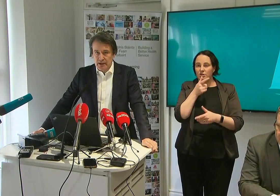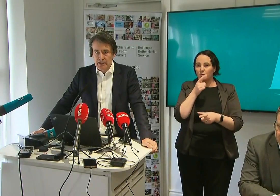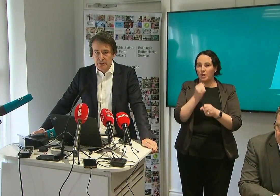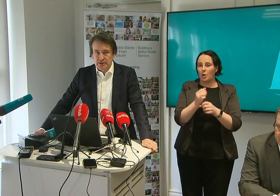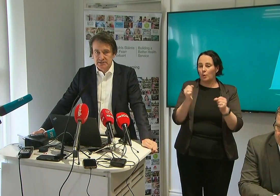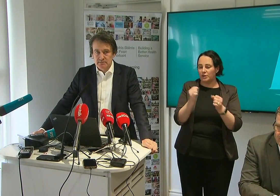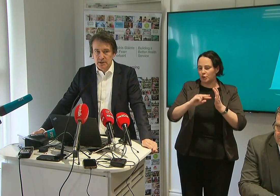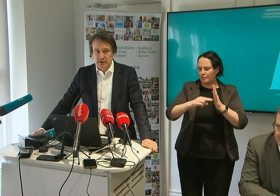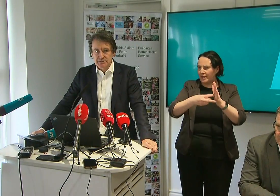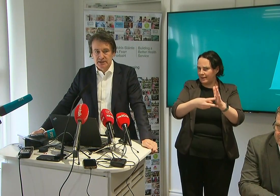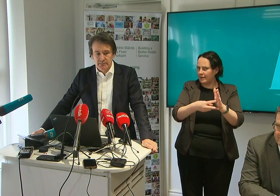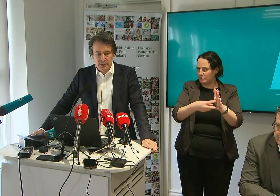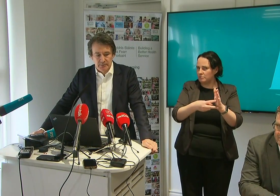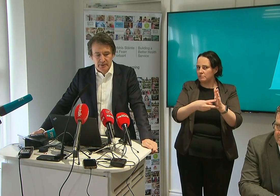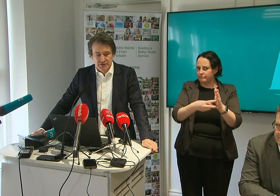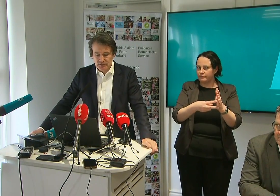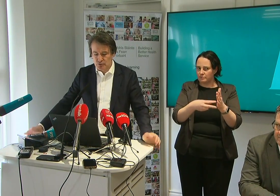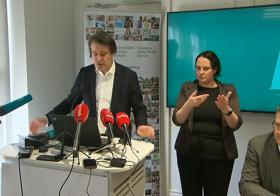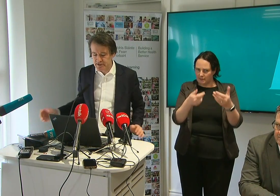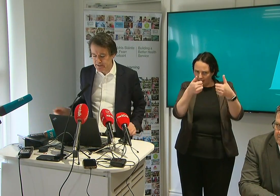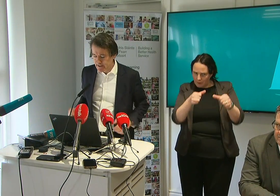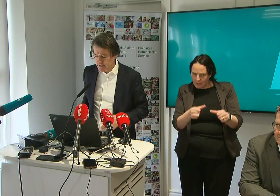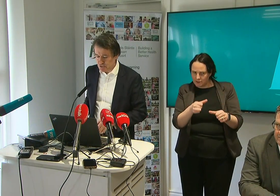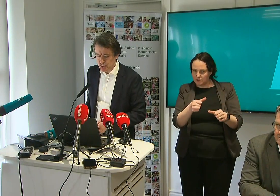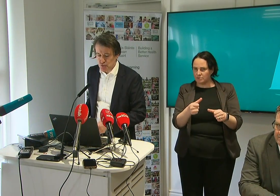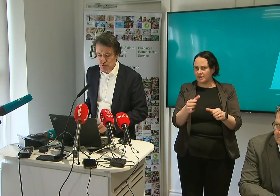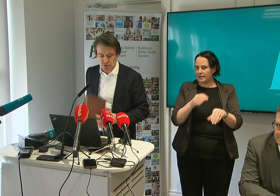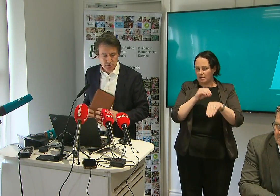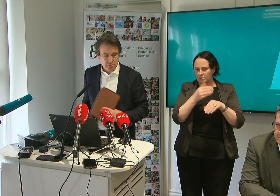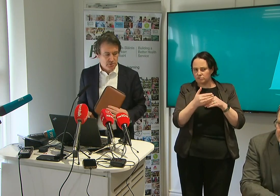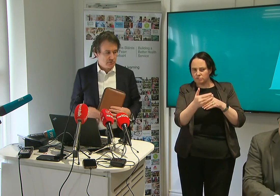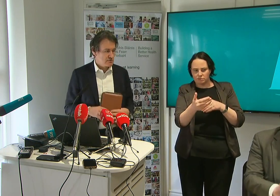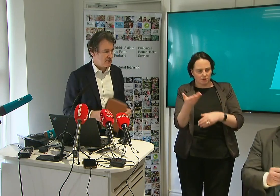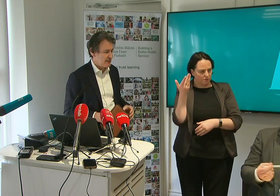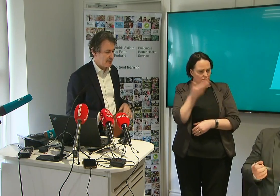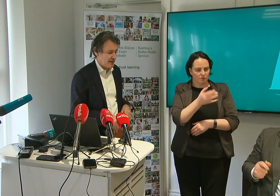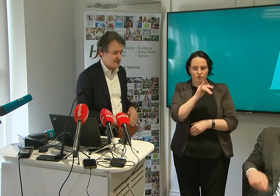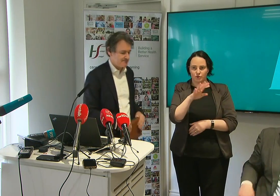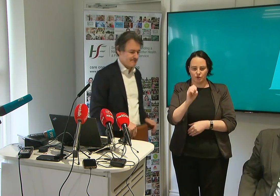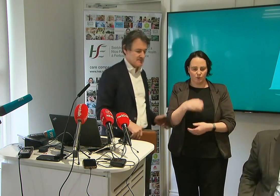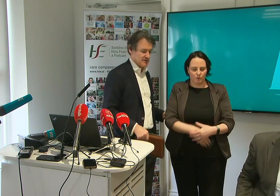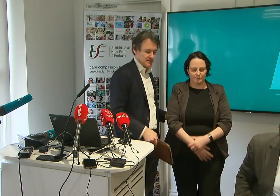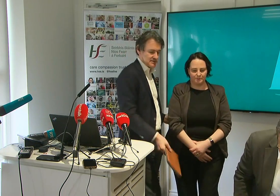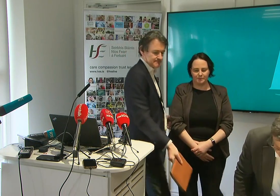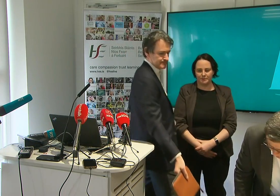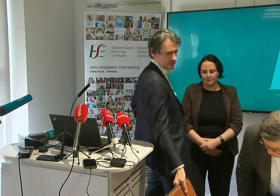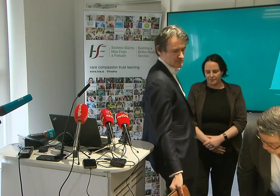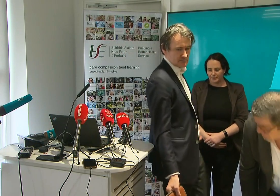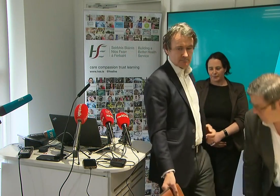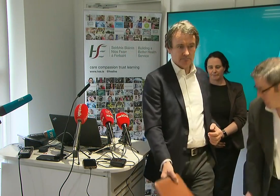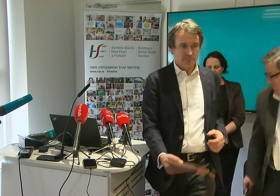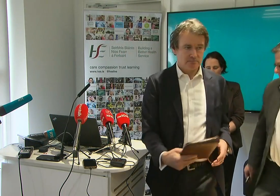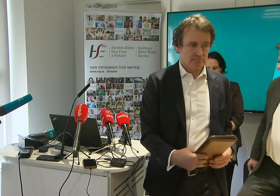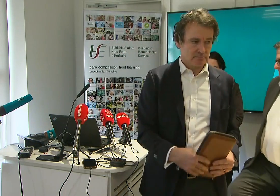winter planning and how that's being implemented and progressing. So Joe, deal with that. Thanks.